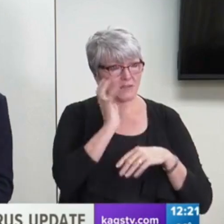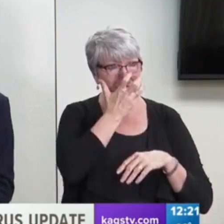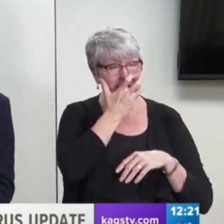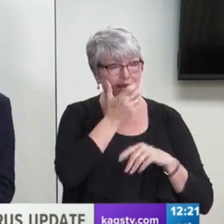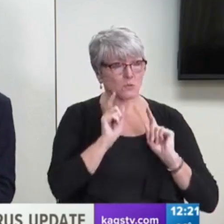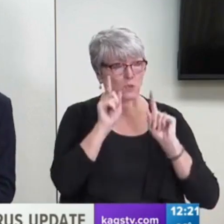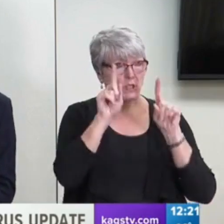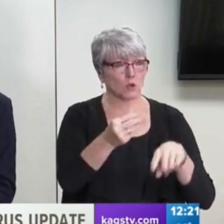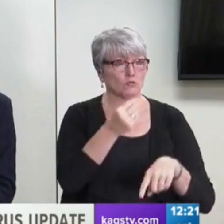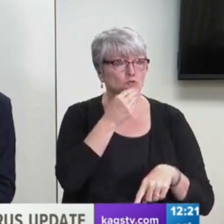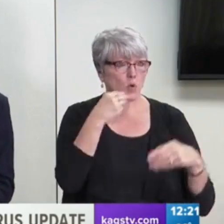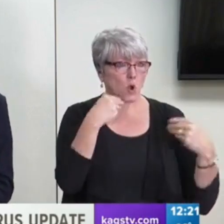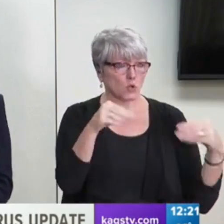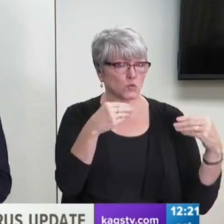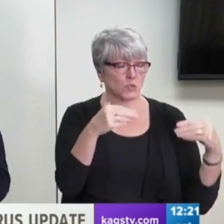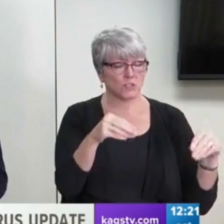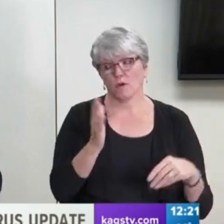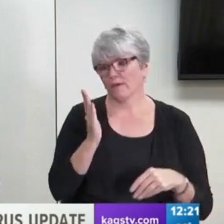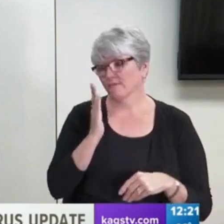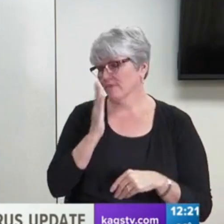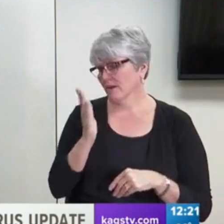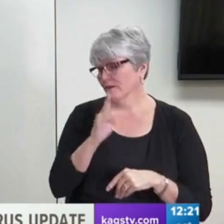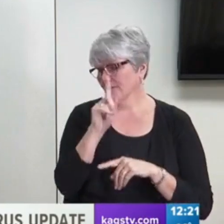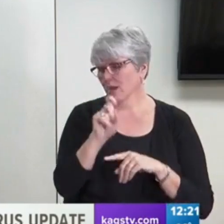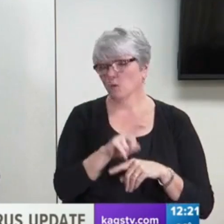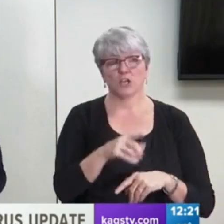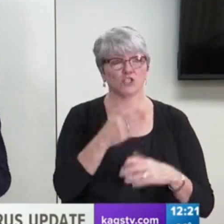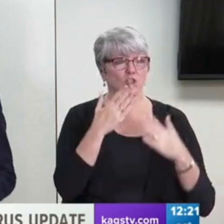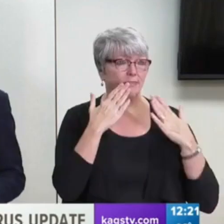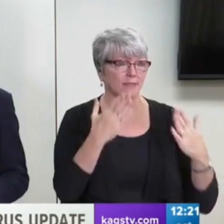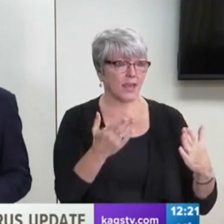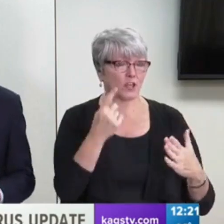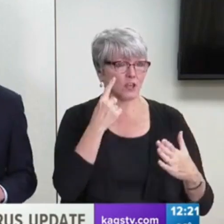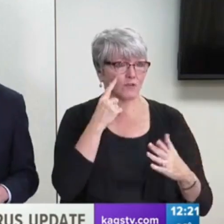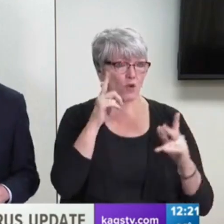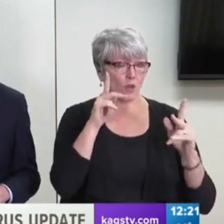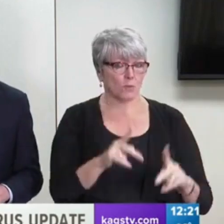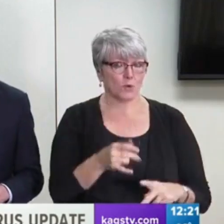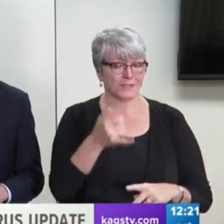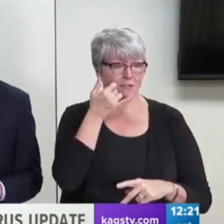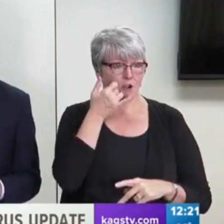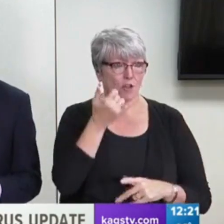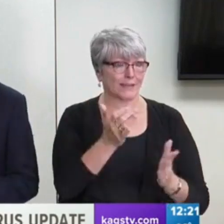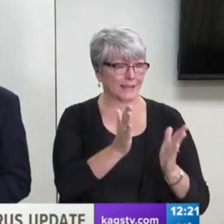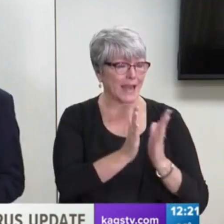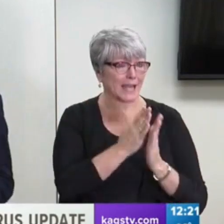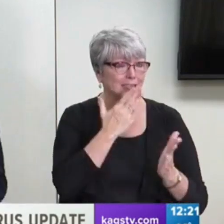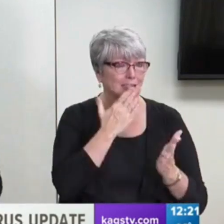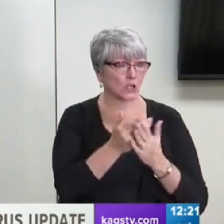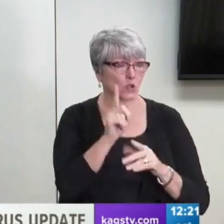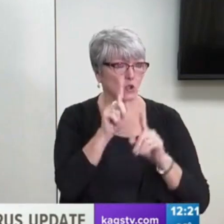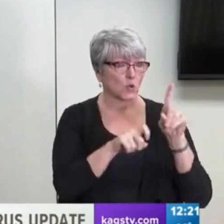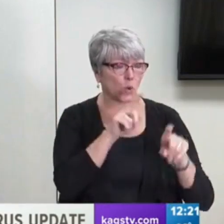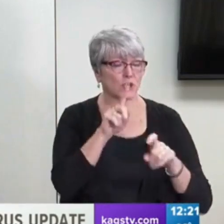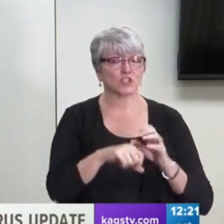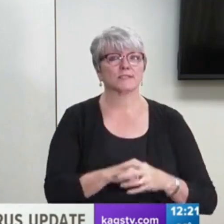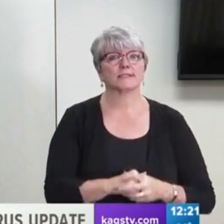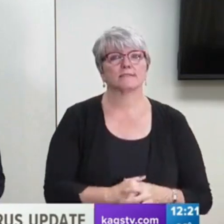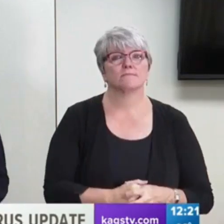grocery store? Okay, thank you for that question, Sunny, and thank you for the viewer calling in and asking good questions that many